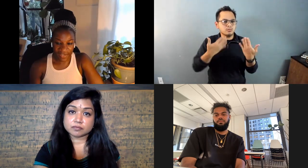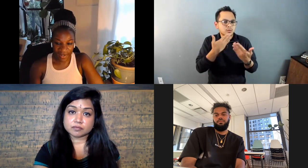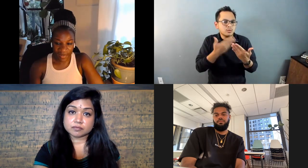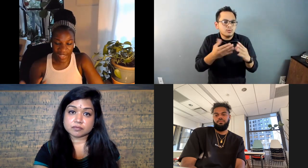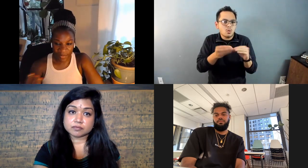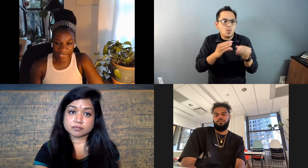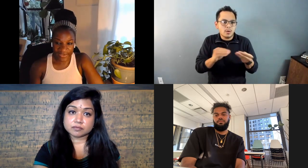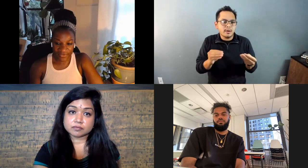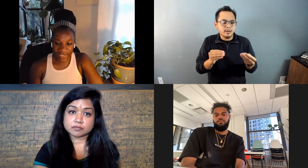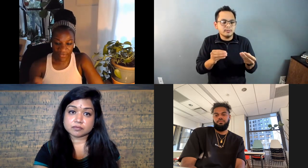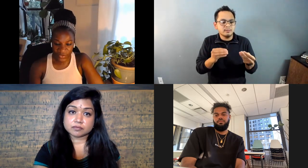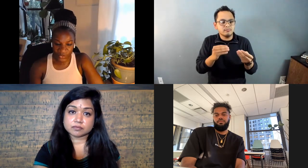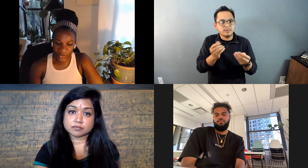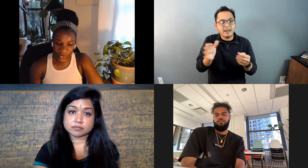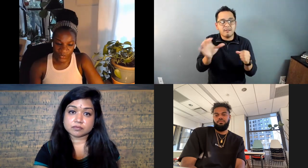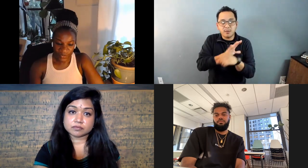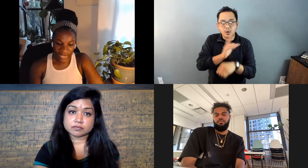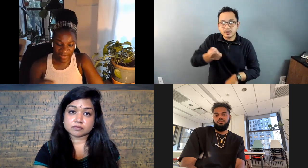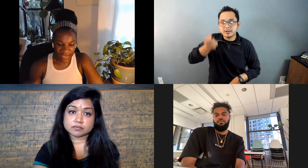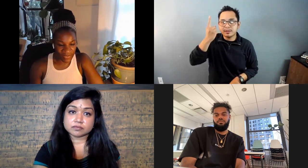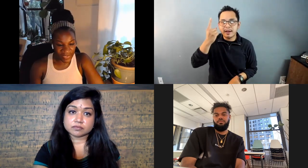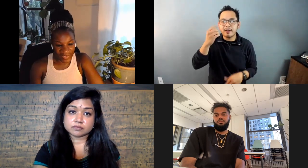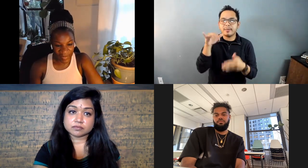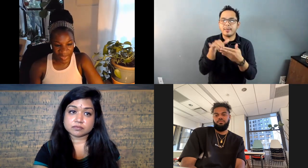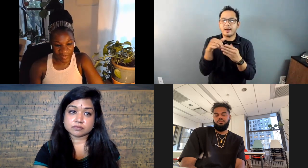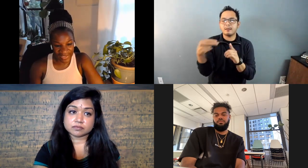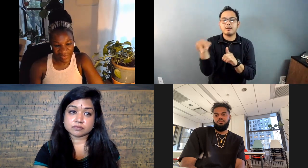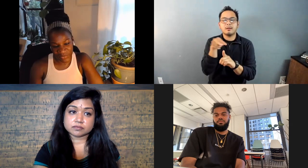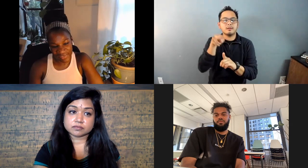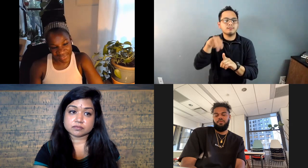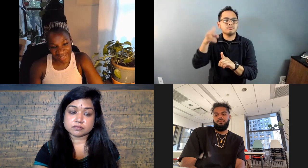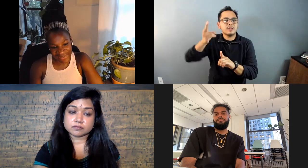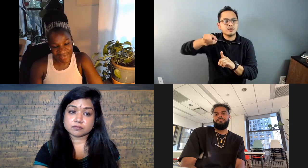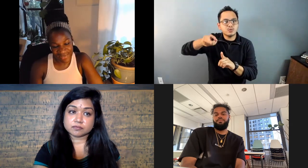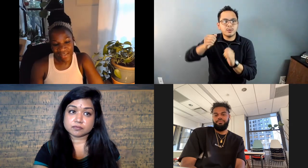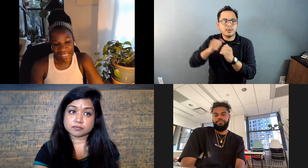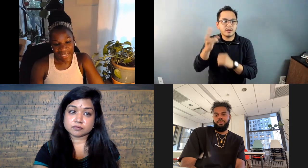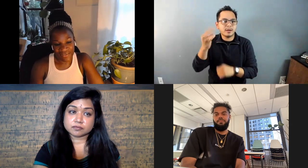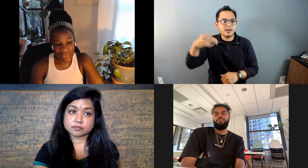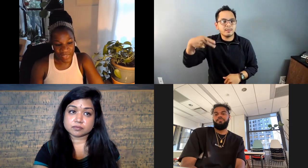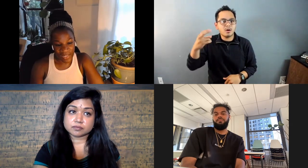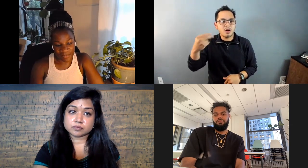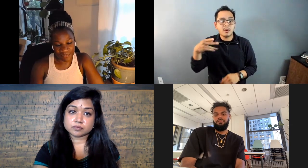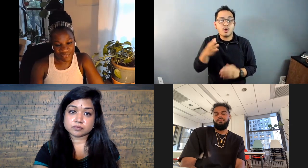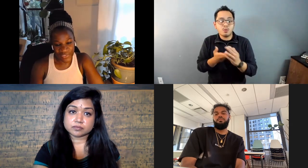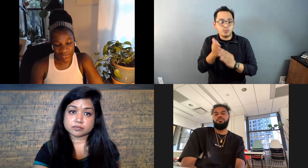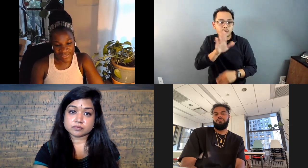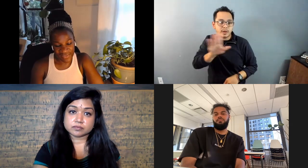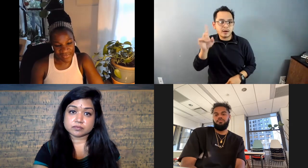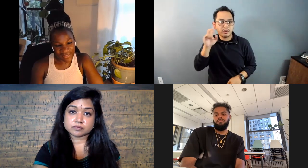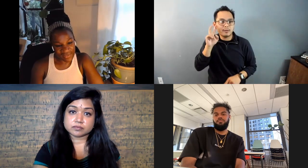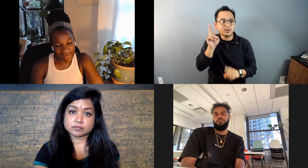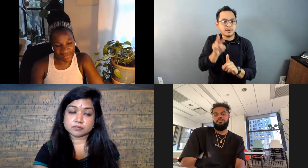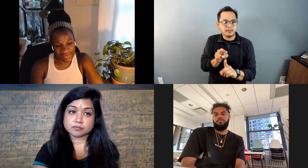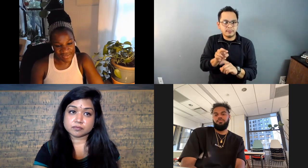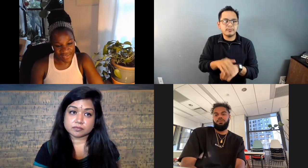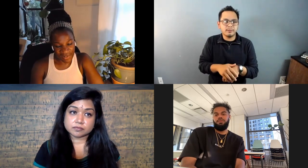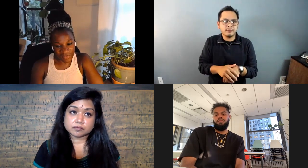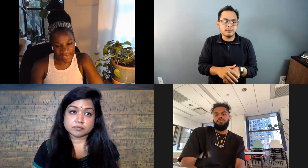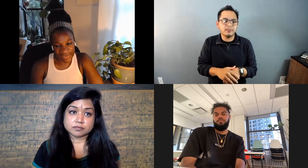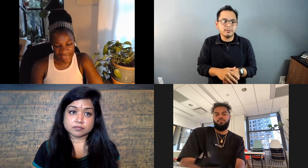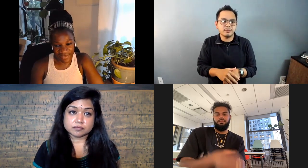actually get underneath that, whatever? Right. Like what's interesting now is like the appropriation that's happening kind of like it